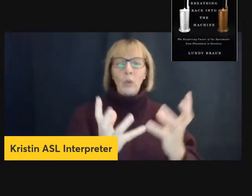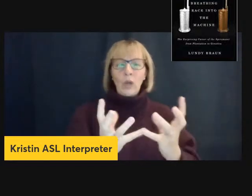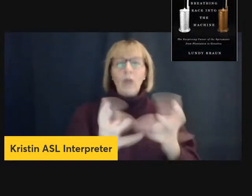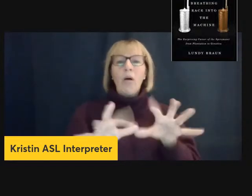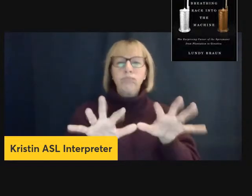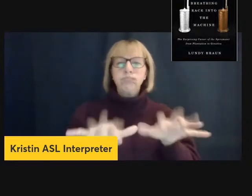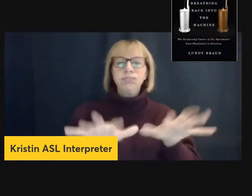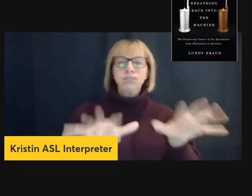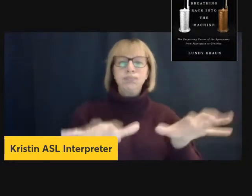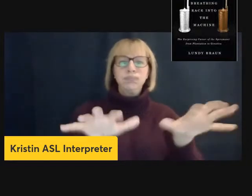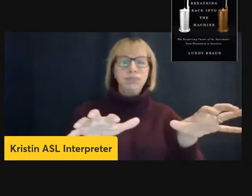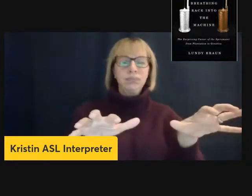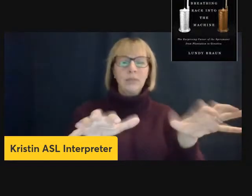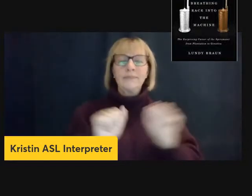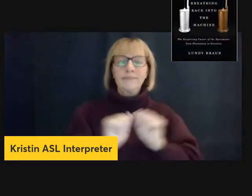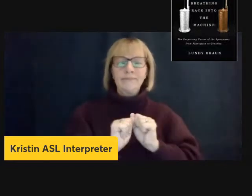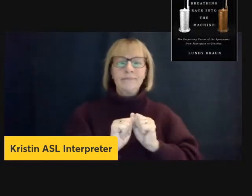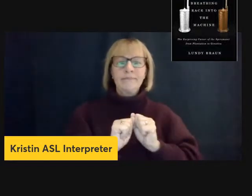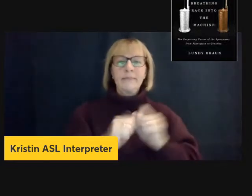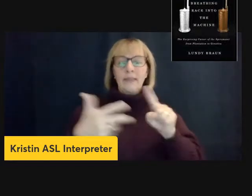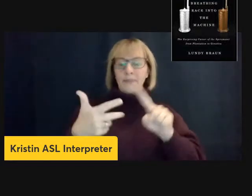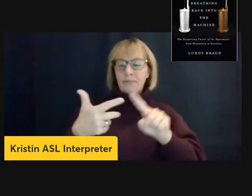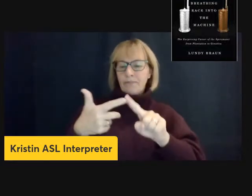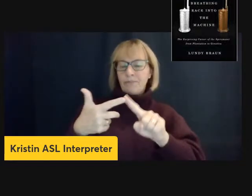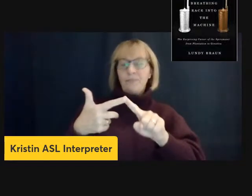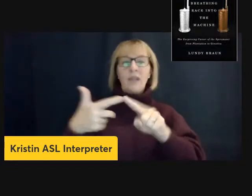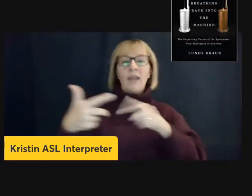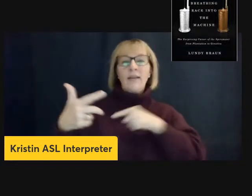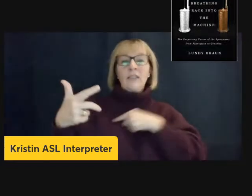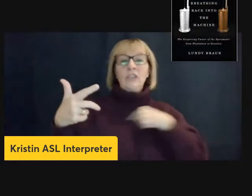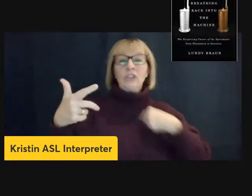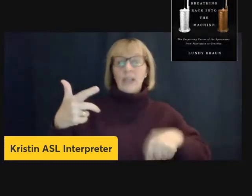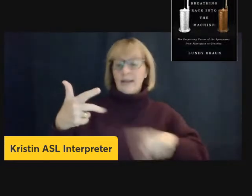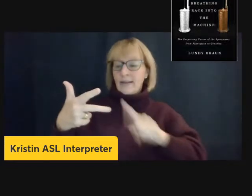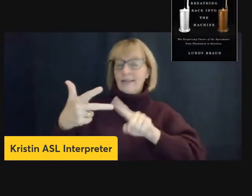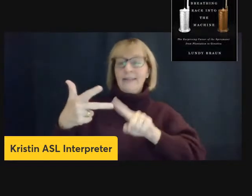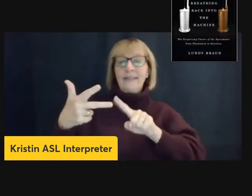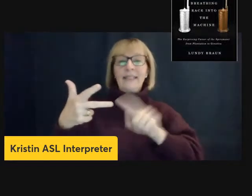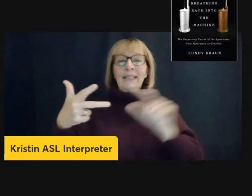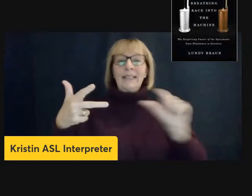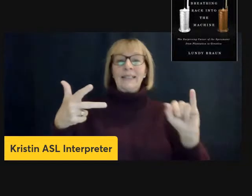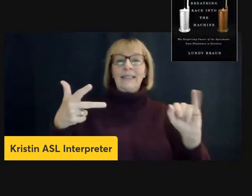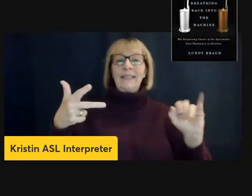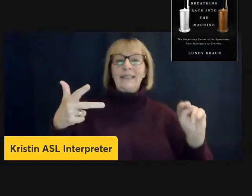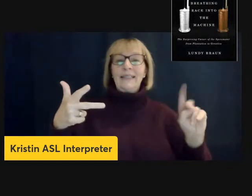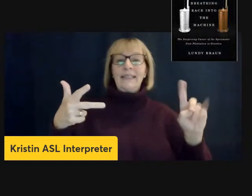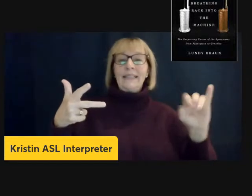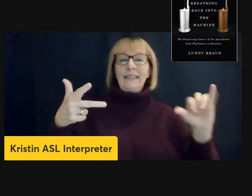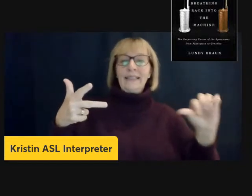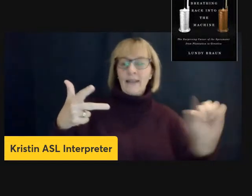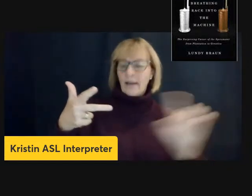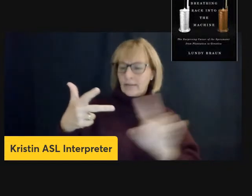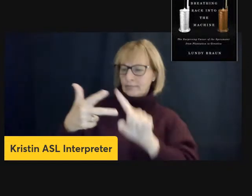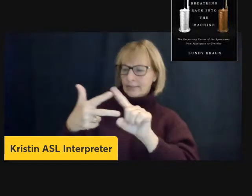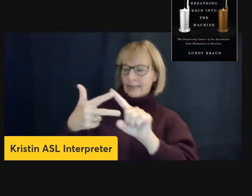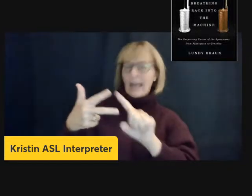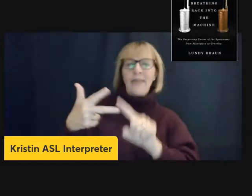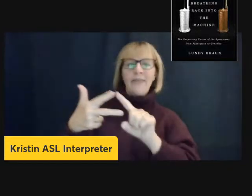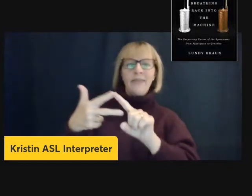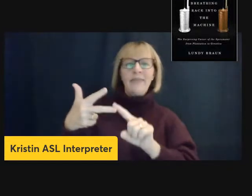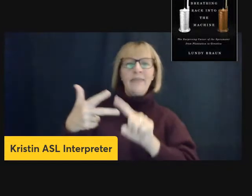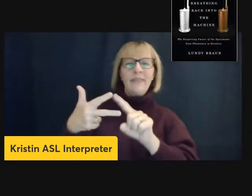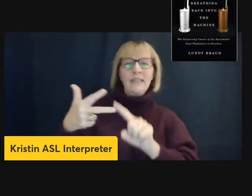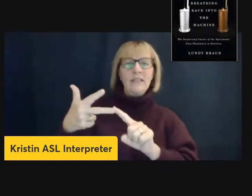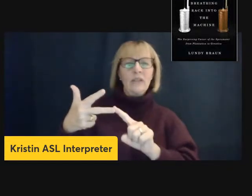it spread through China and India, further supported and entrenched what was a widespread view